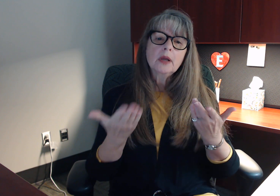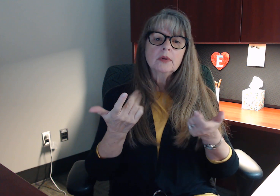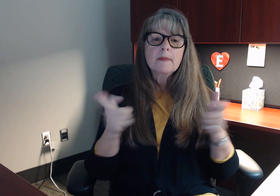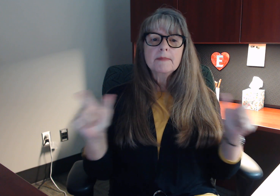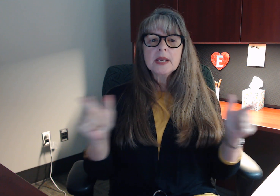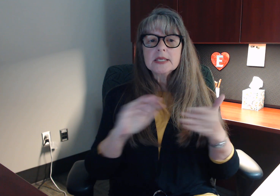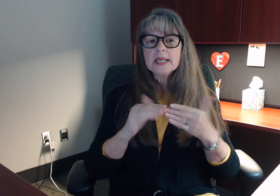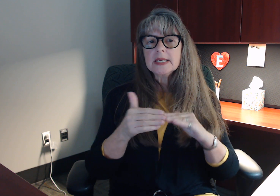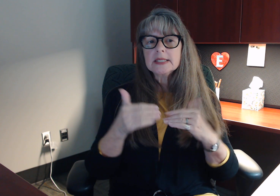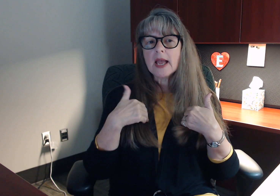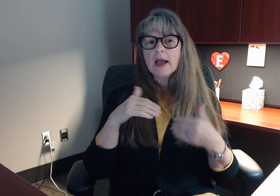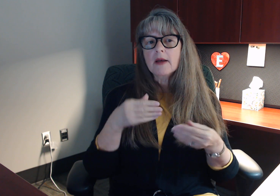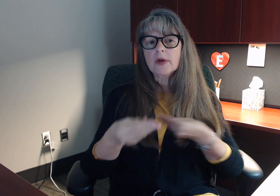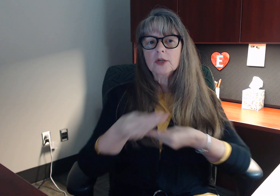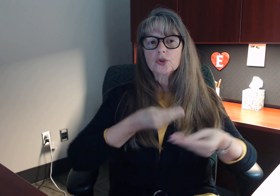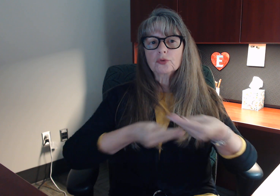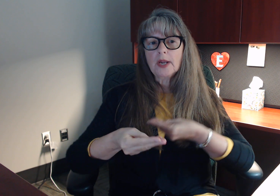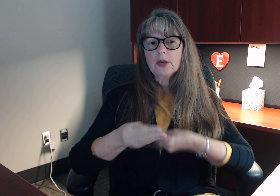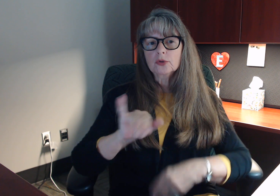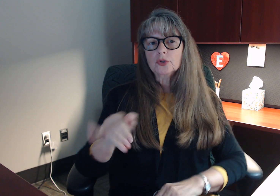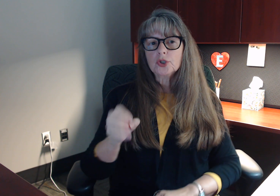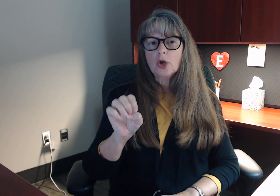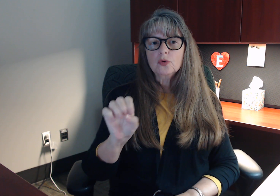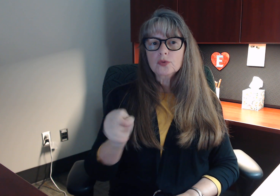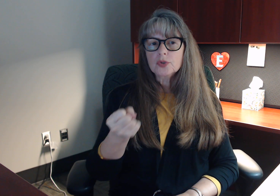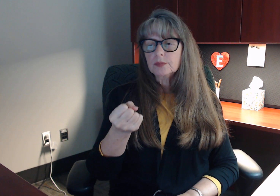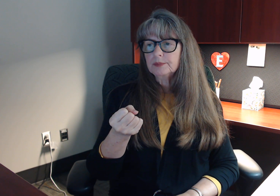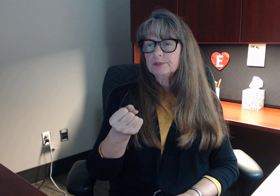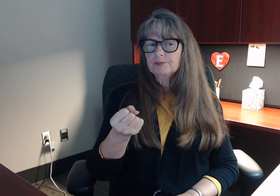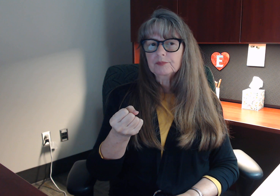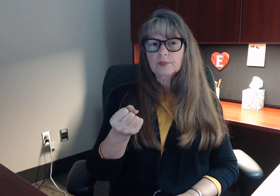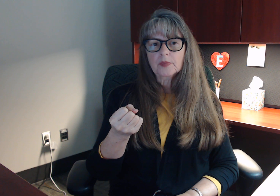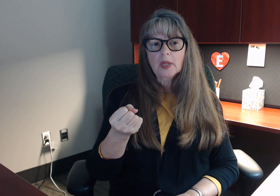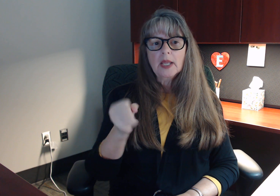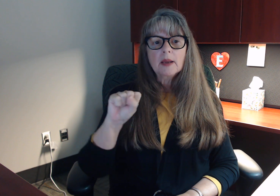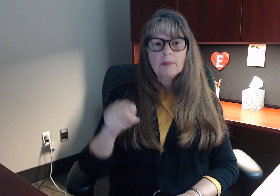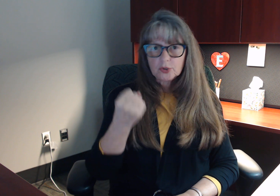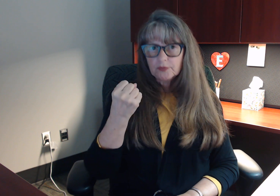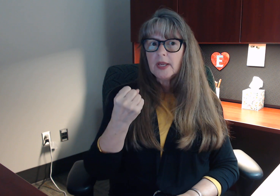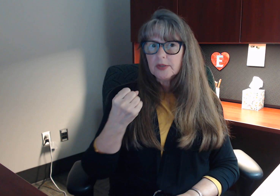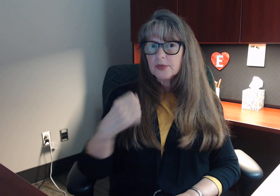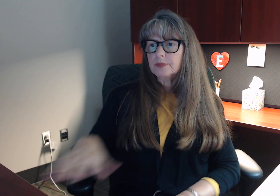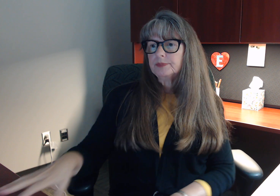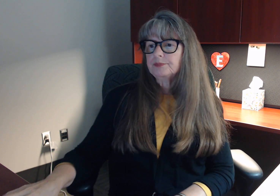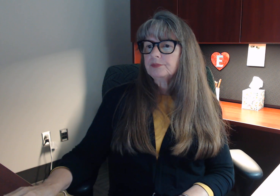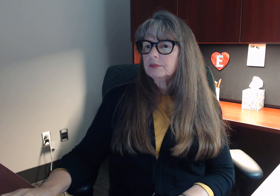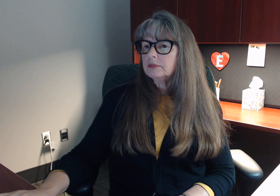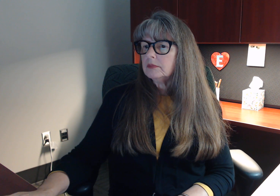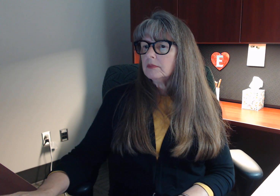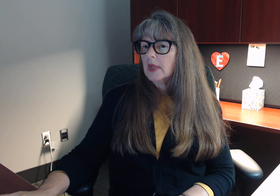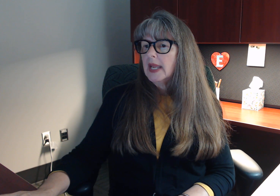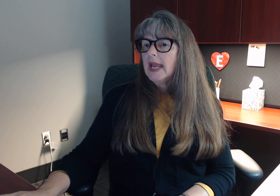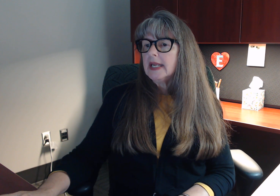only big cities have a Trader Joe's. apostrophe S. And it